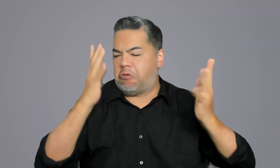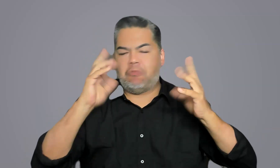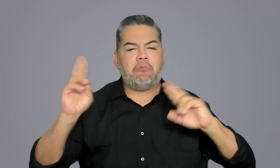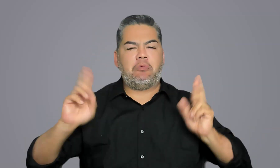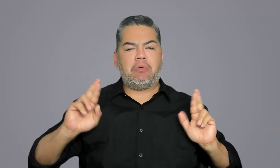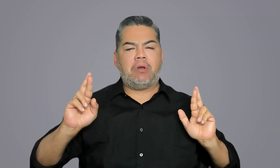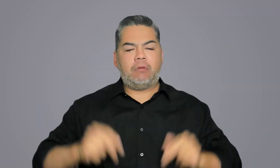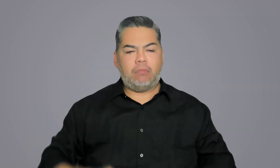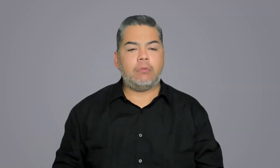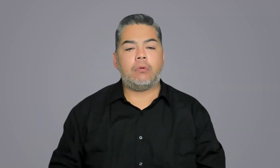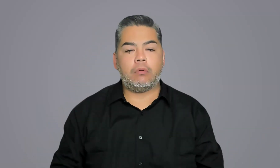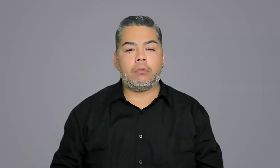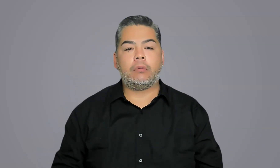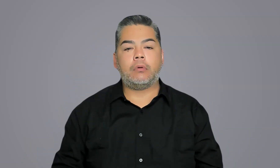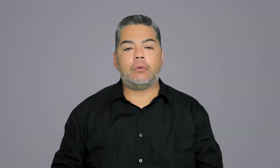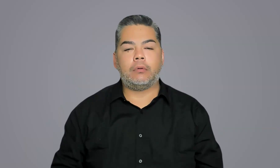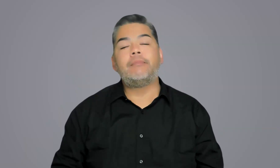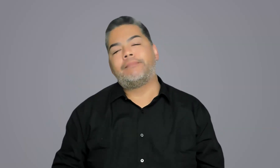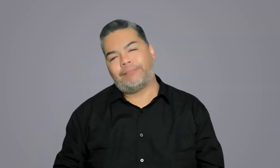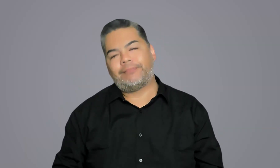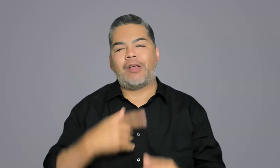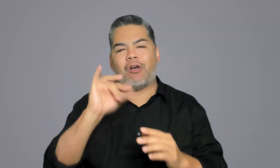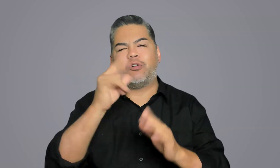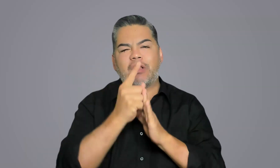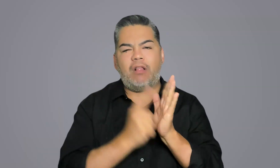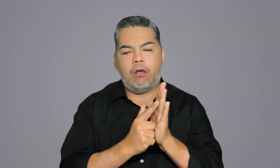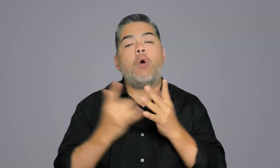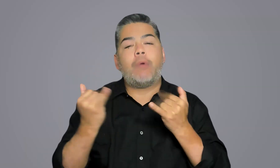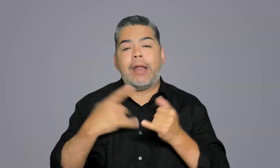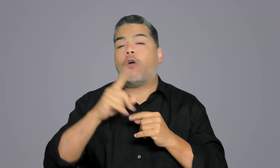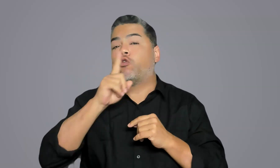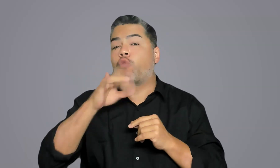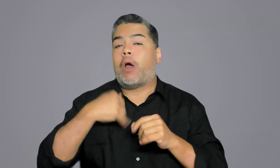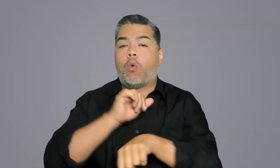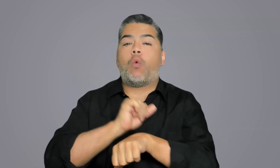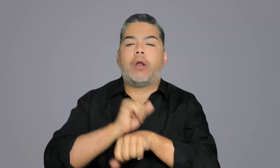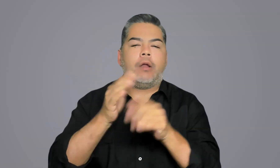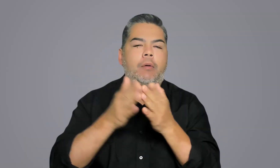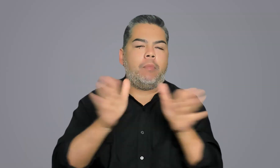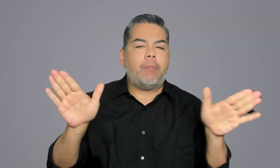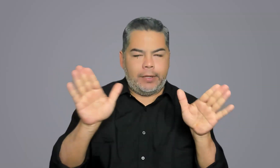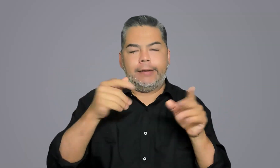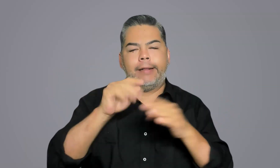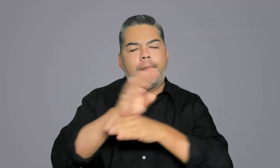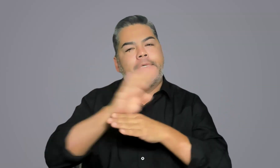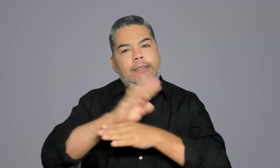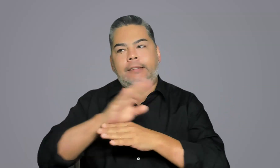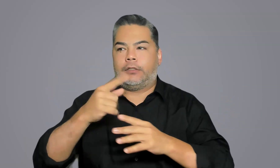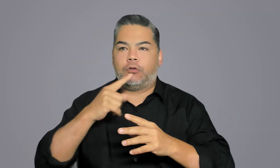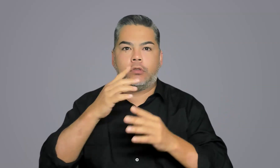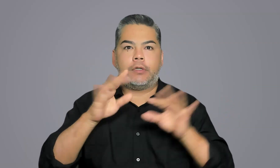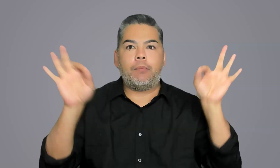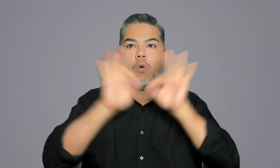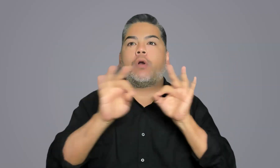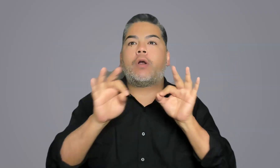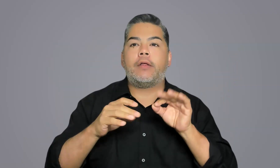It's also the law. So I work in a public sector organisation. So for us, it's really important that we are producing accessible documents in the UK. So